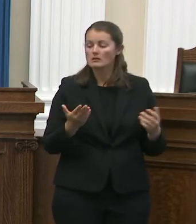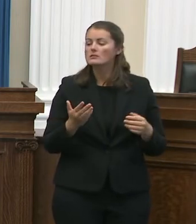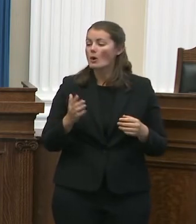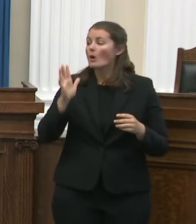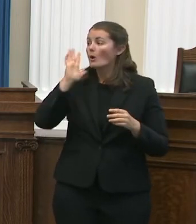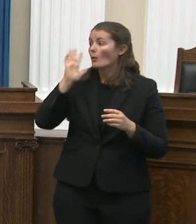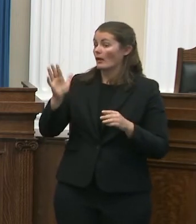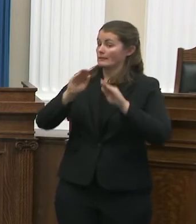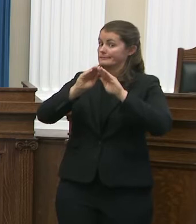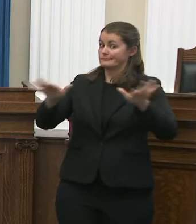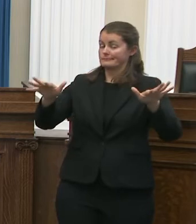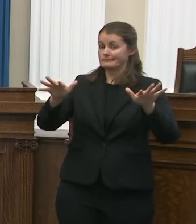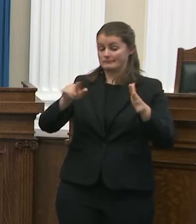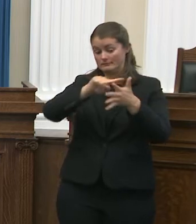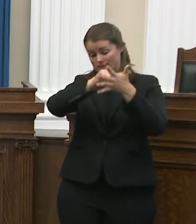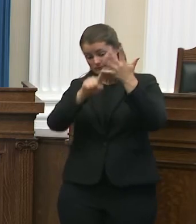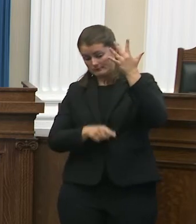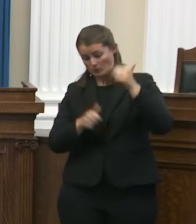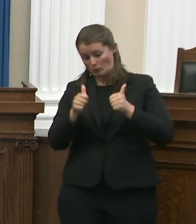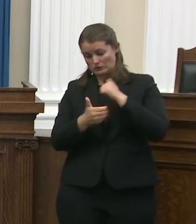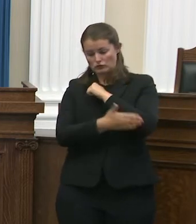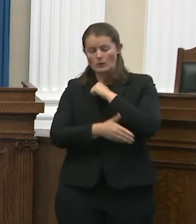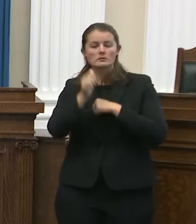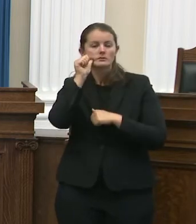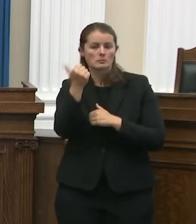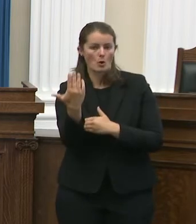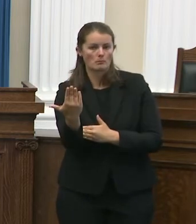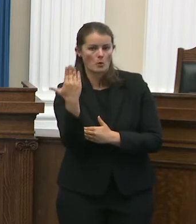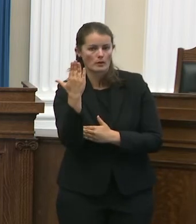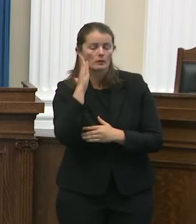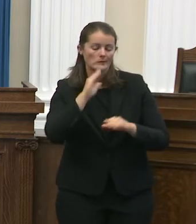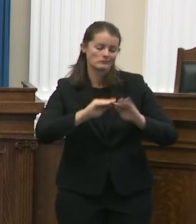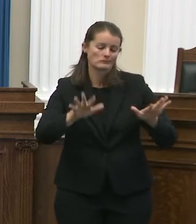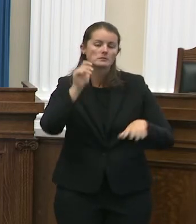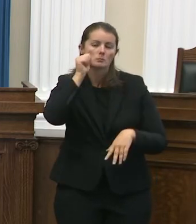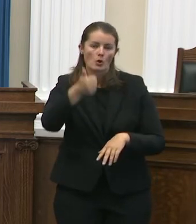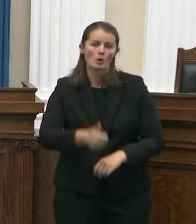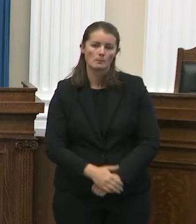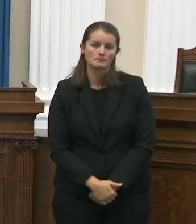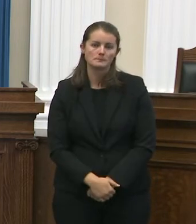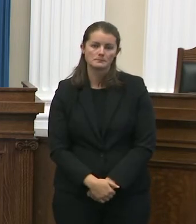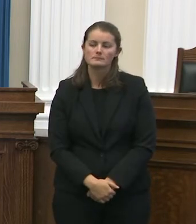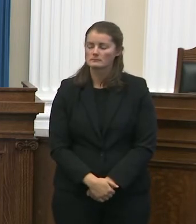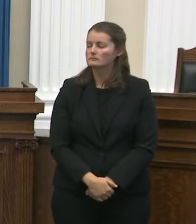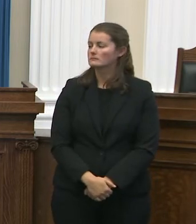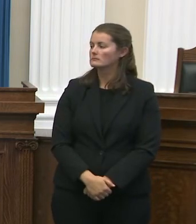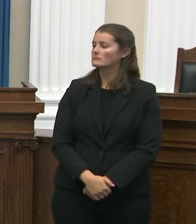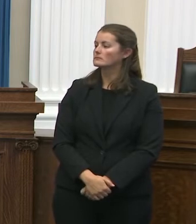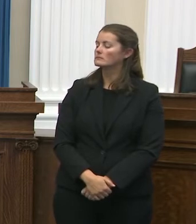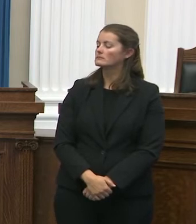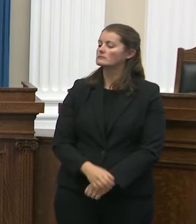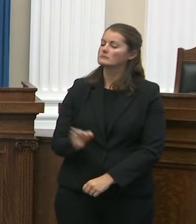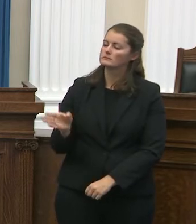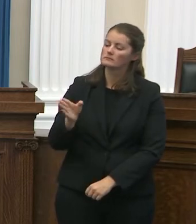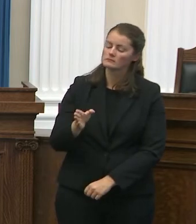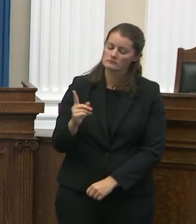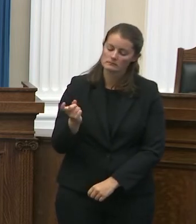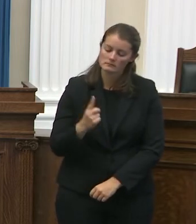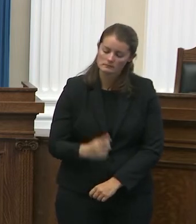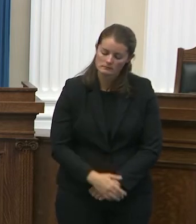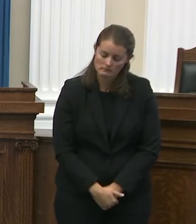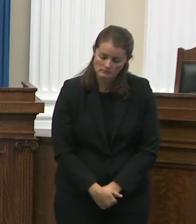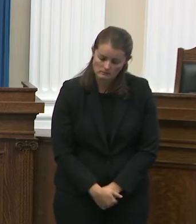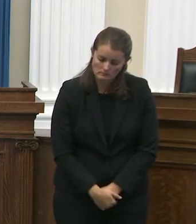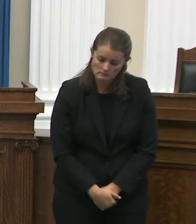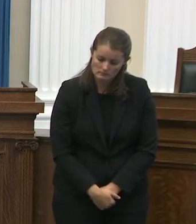tomorrow morning and a list of those counties, but certainly the biggest two counties you're going to see included. Yeah. So you said that you're going to continue